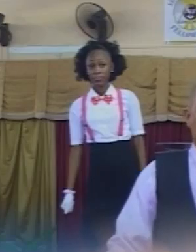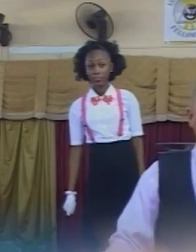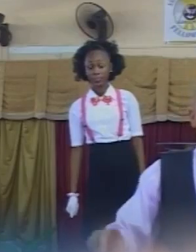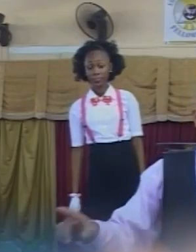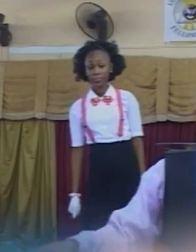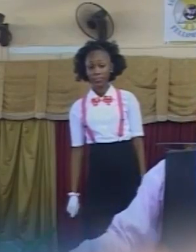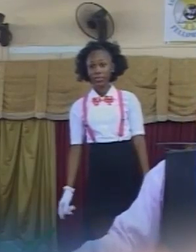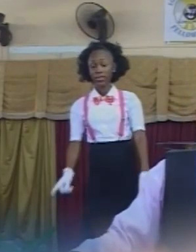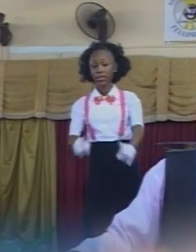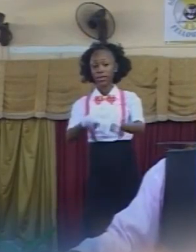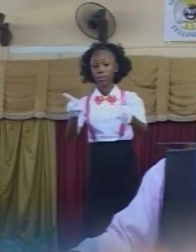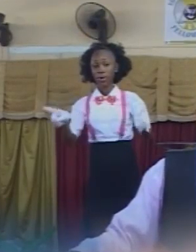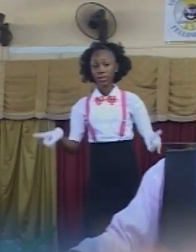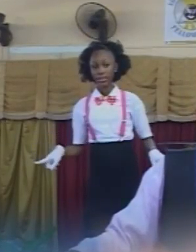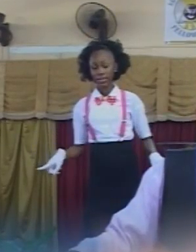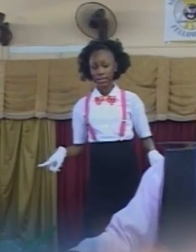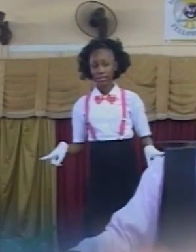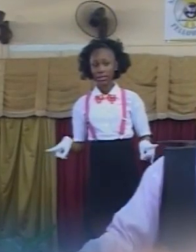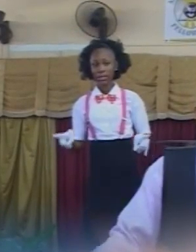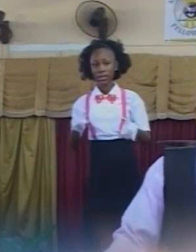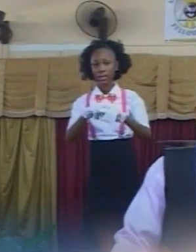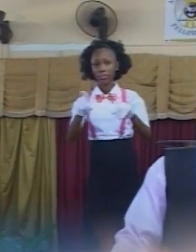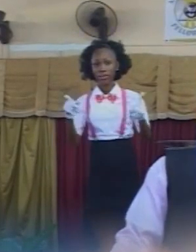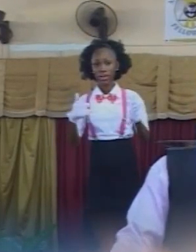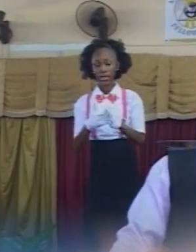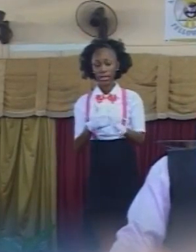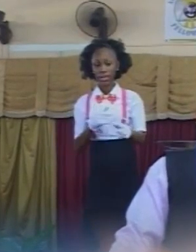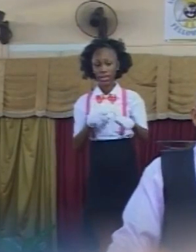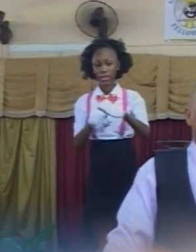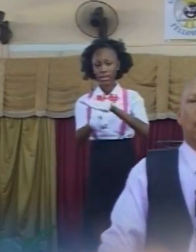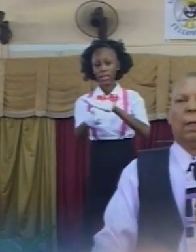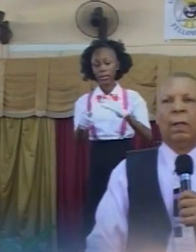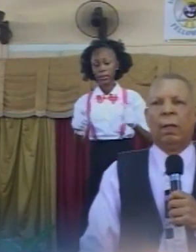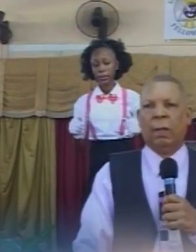But it immersed those outside the ark.